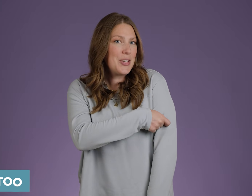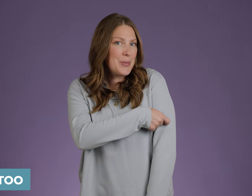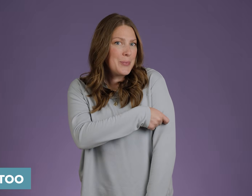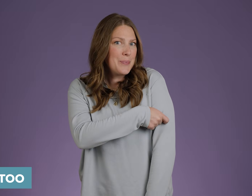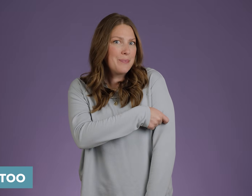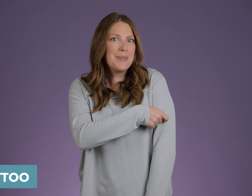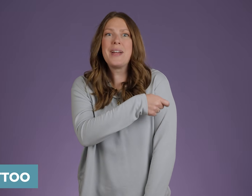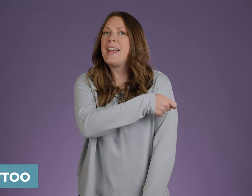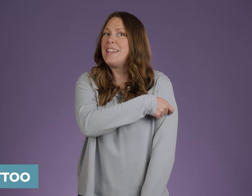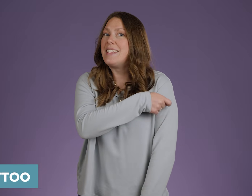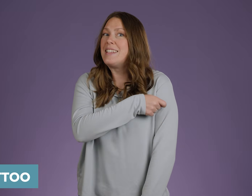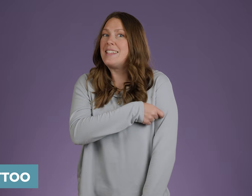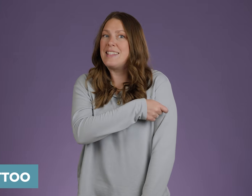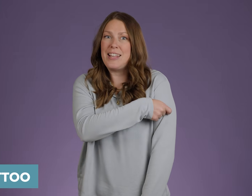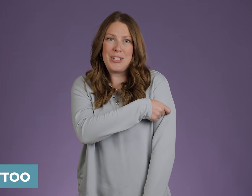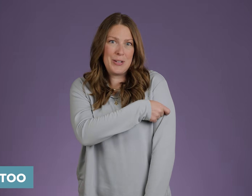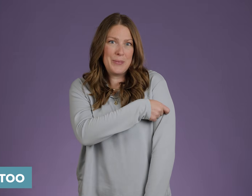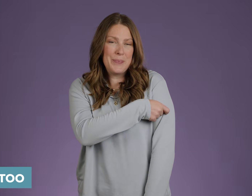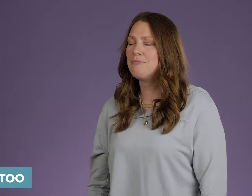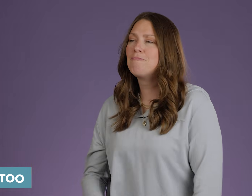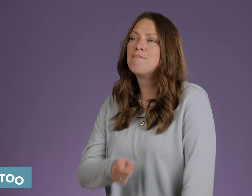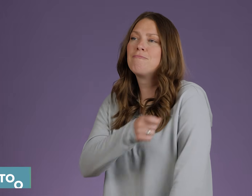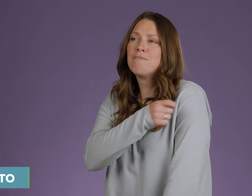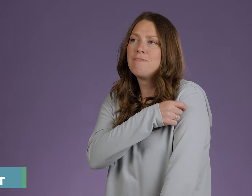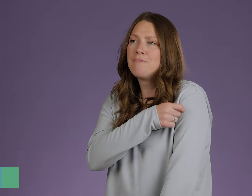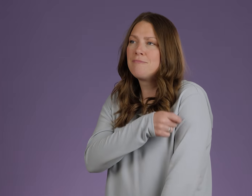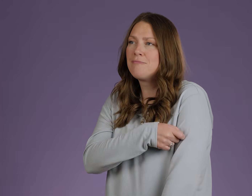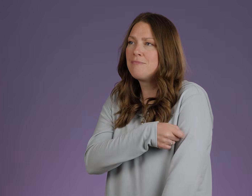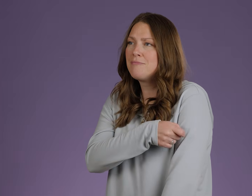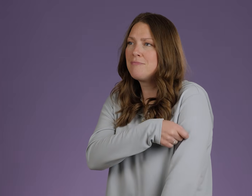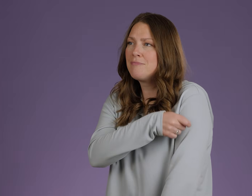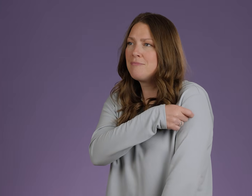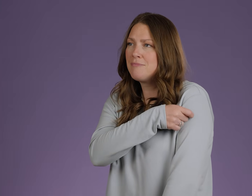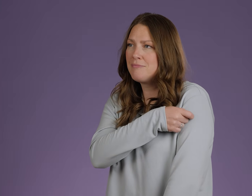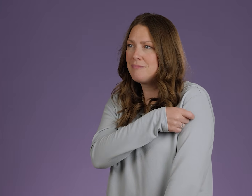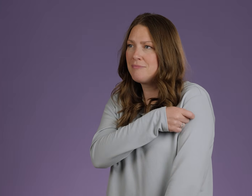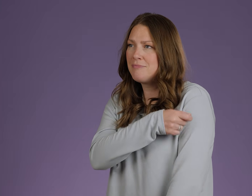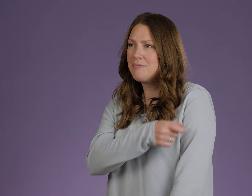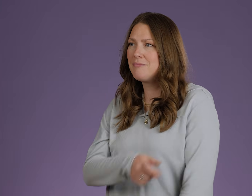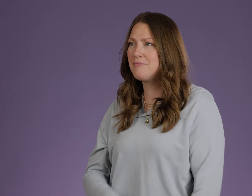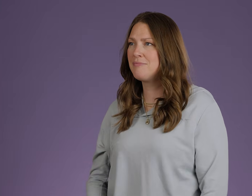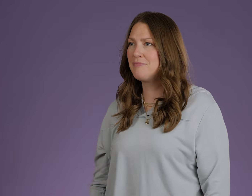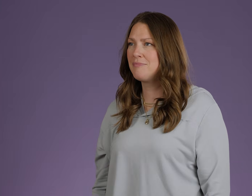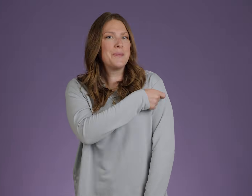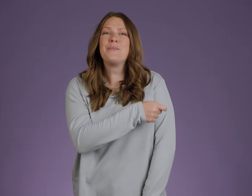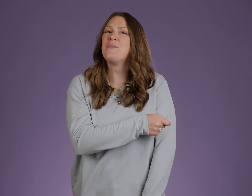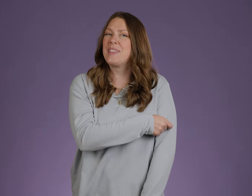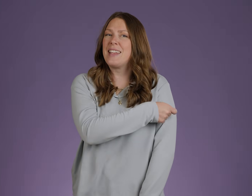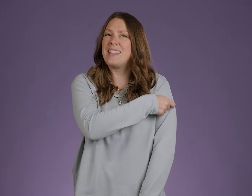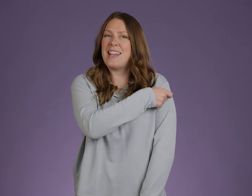Tattoo. Tattoo. It's representing getting a tattoo.